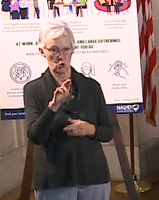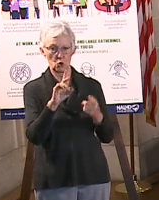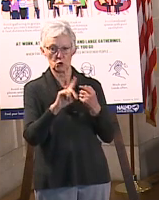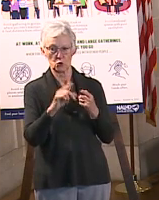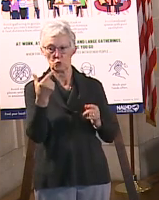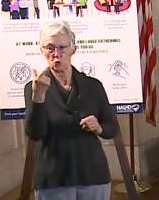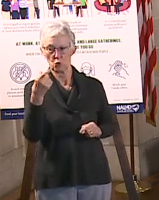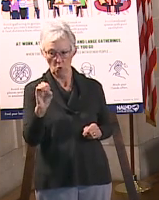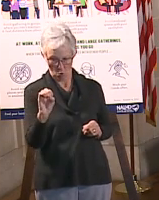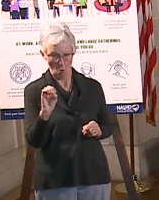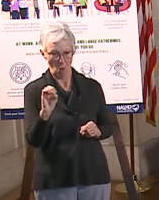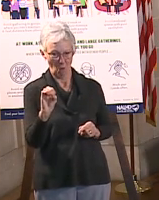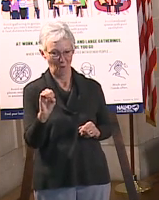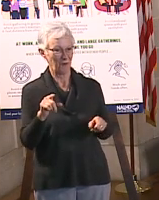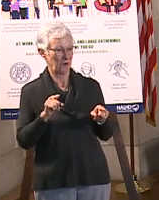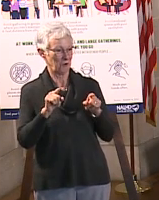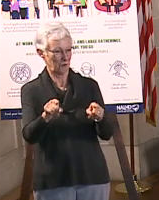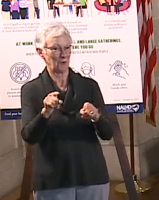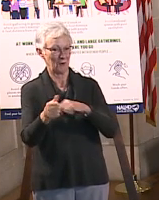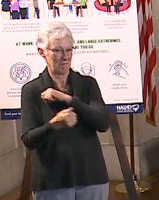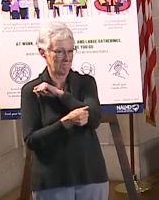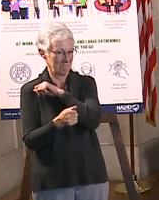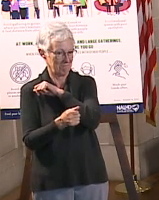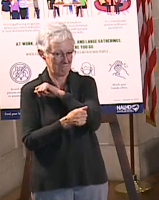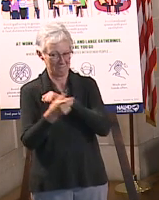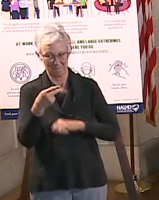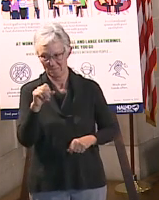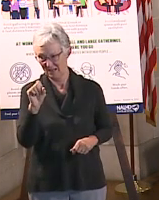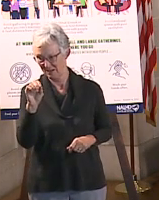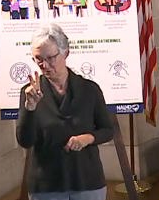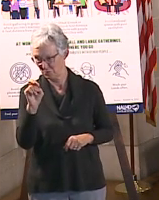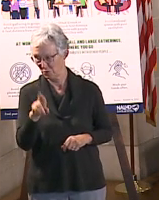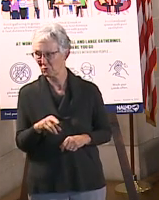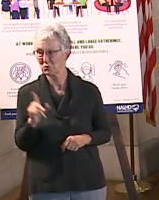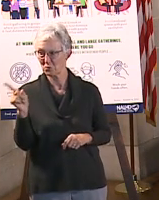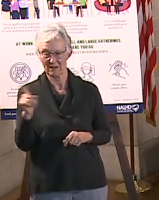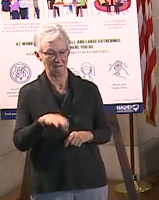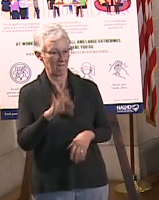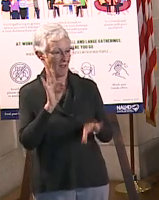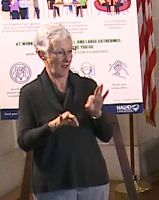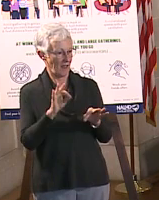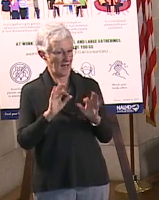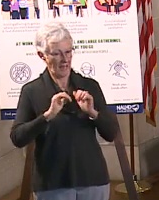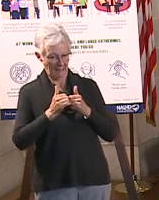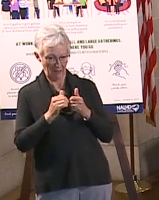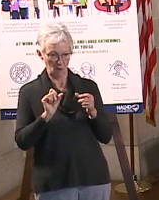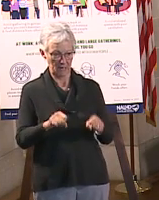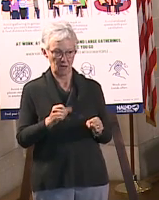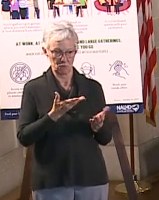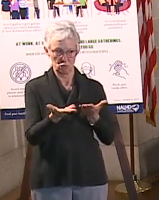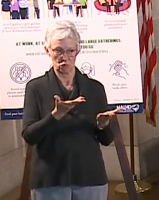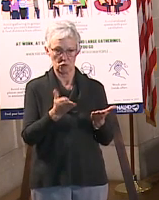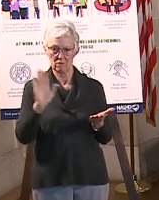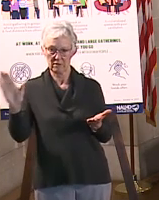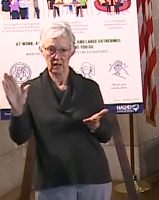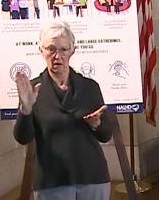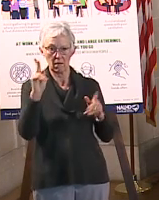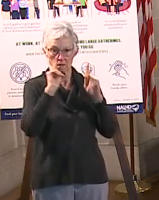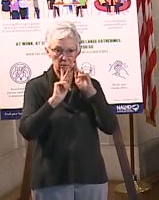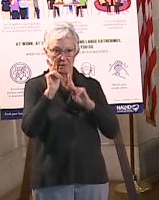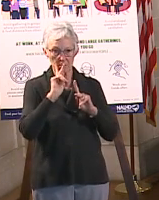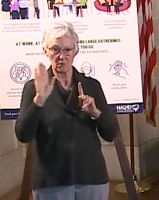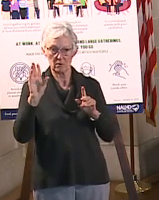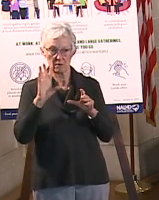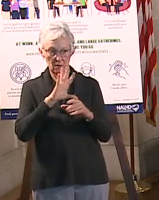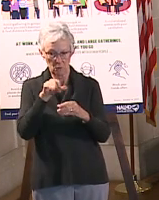being able to find ways to be able to serve their congregations and their communities still in light of the pandemic. And so, again,